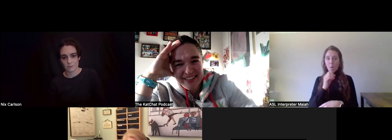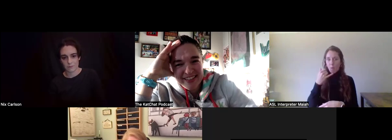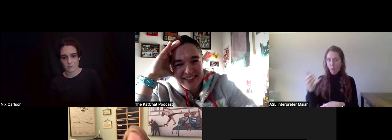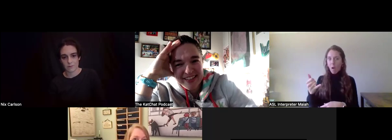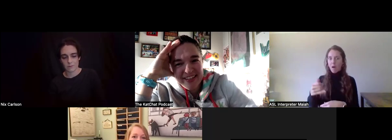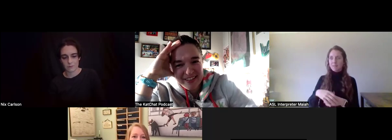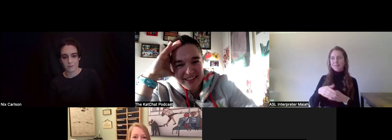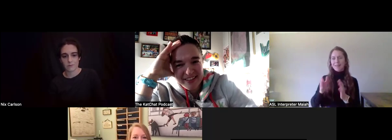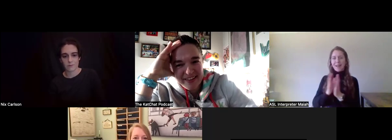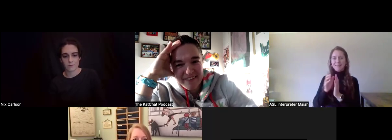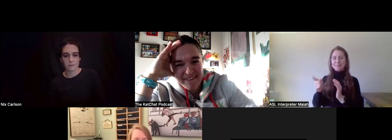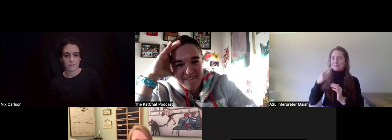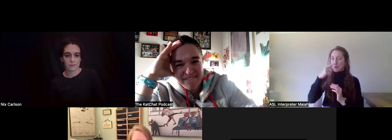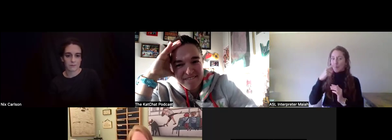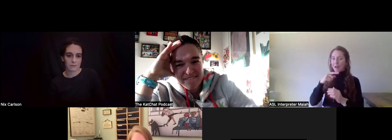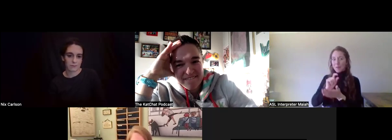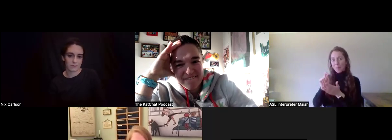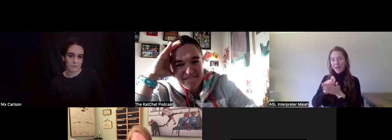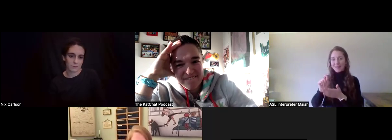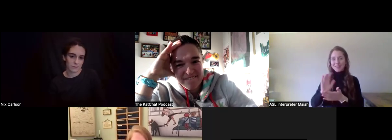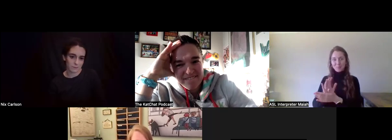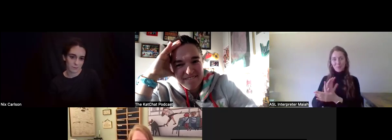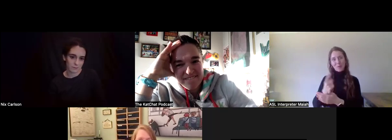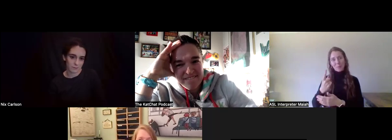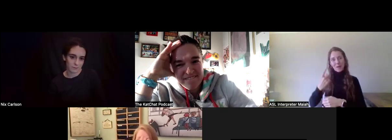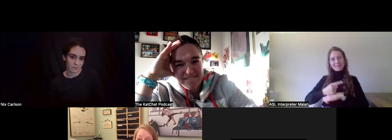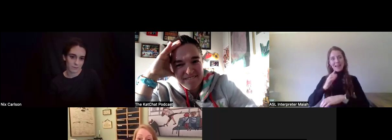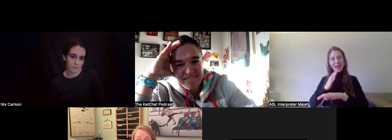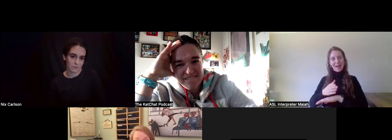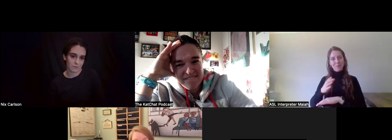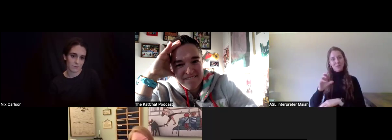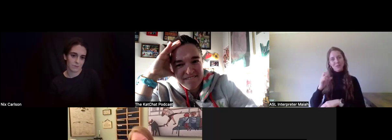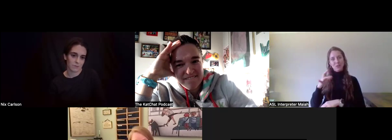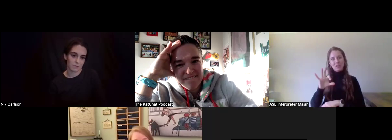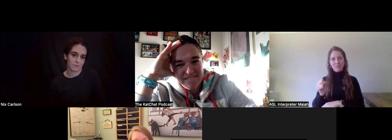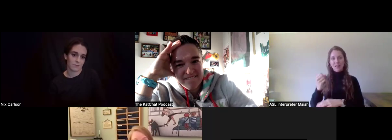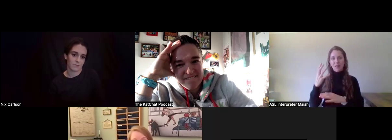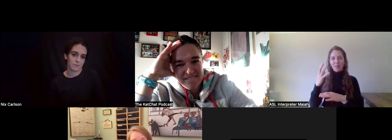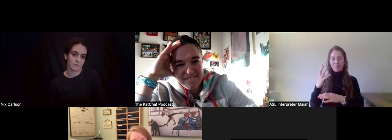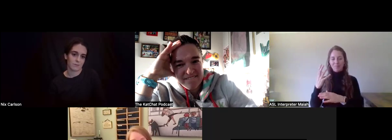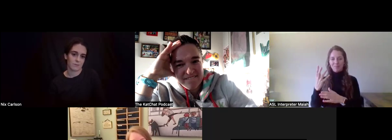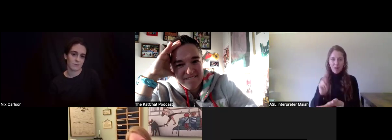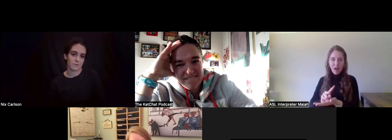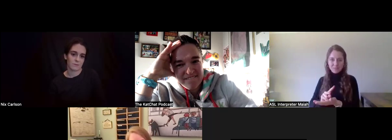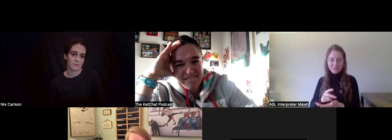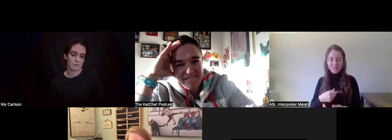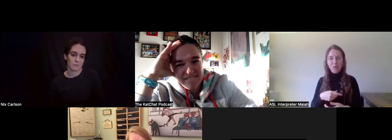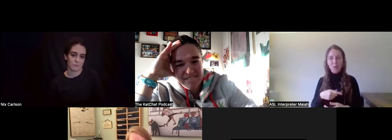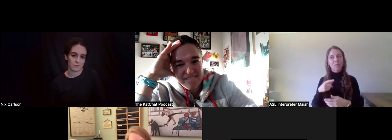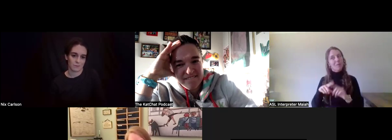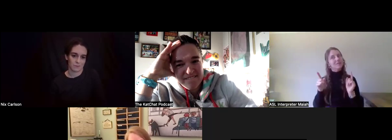to the Chiefs. And it was like, what kind of cruel thing is that to do to somebody? But she did, she wrote it and it was